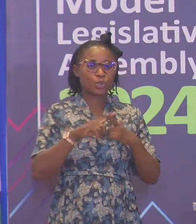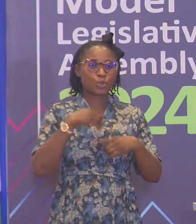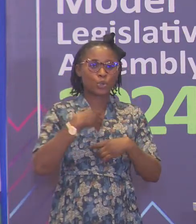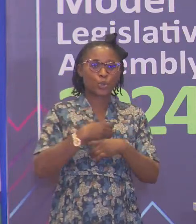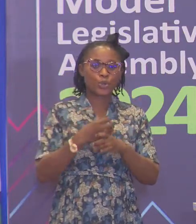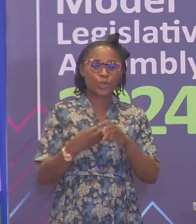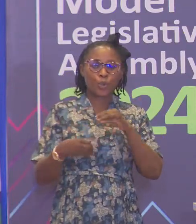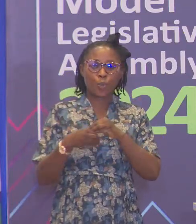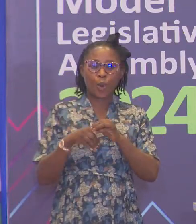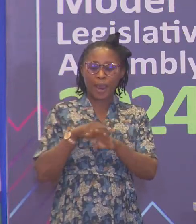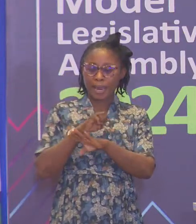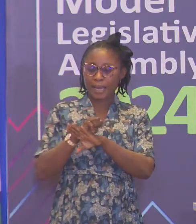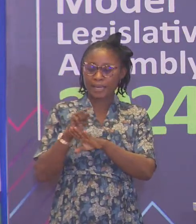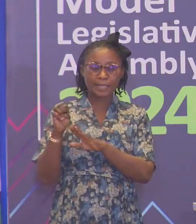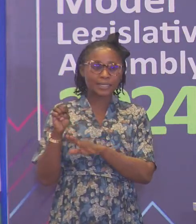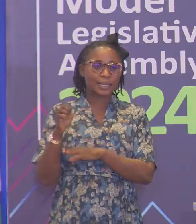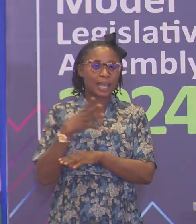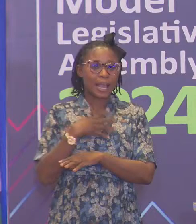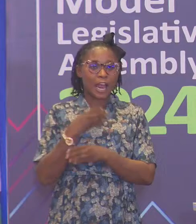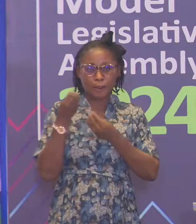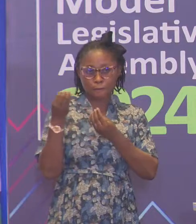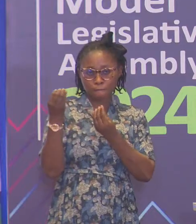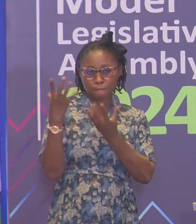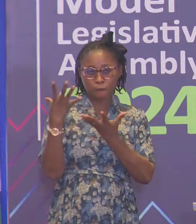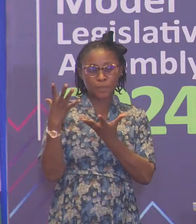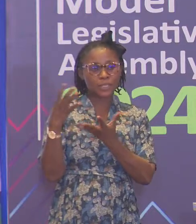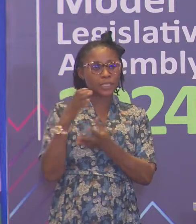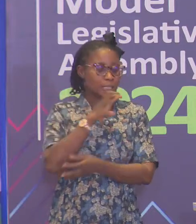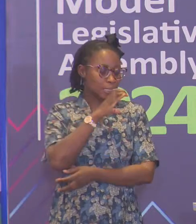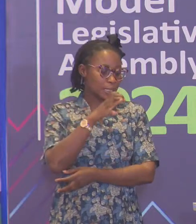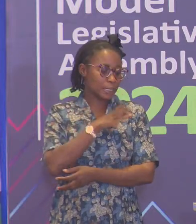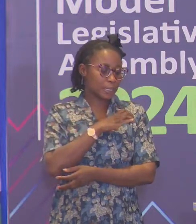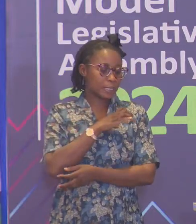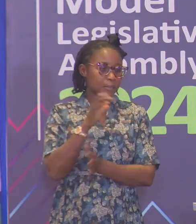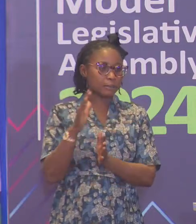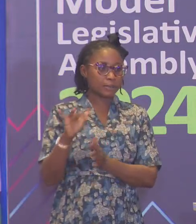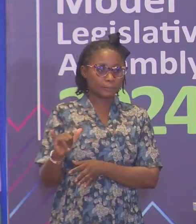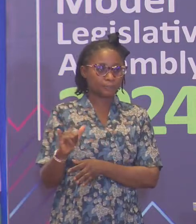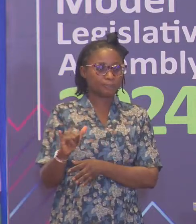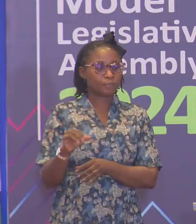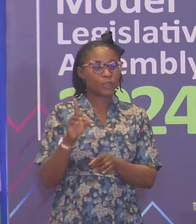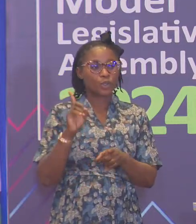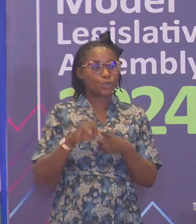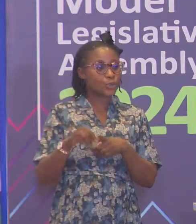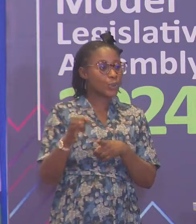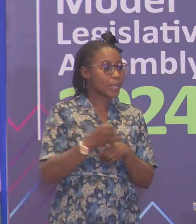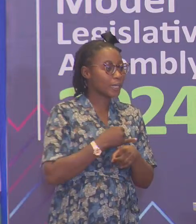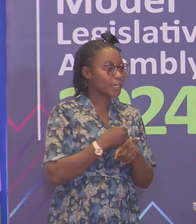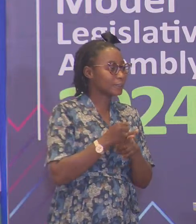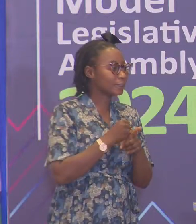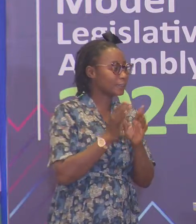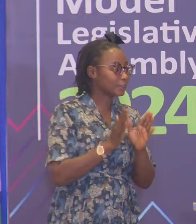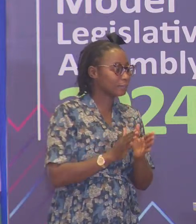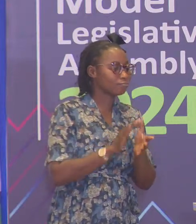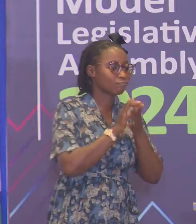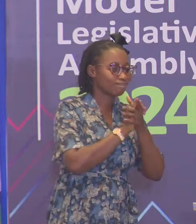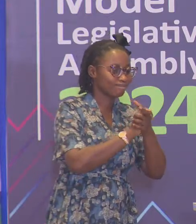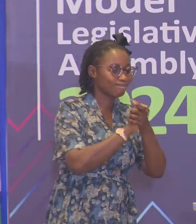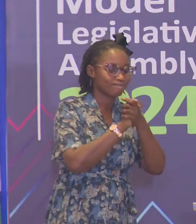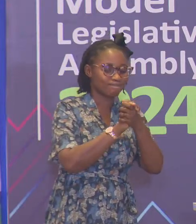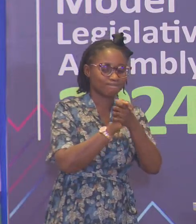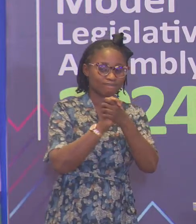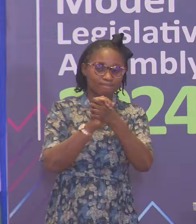more engaged and informed citizenry. To the interns, I congratulate you for your